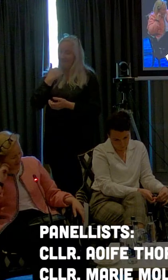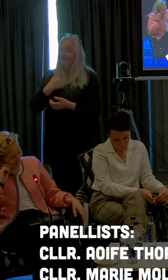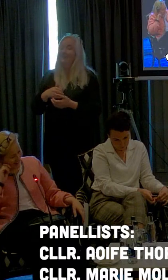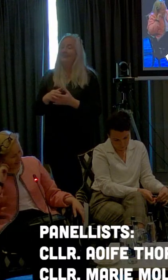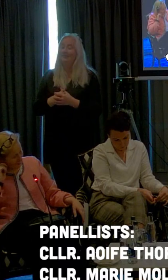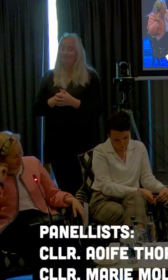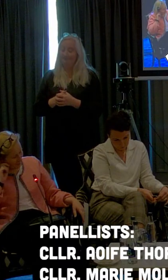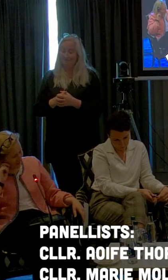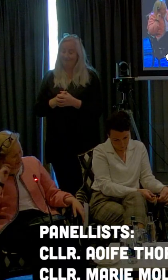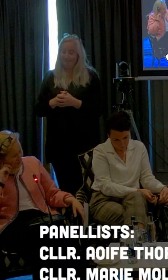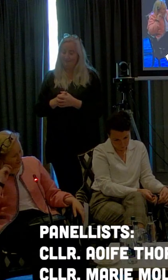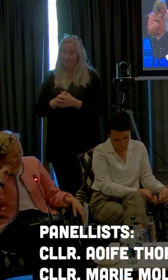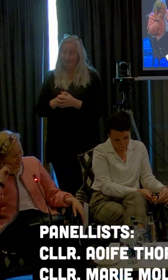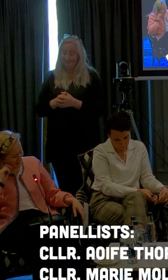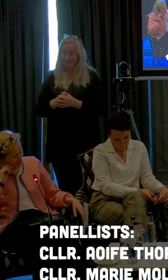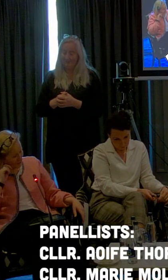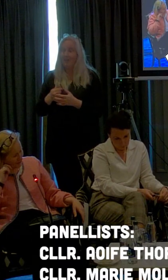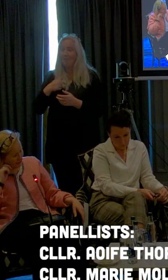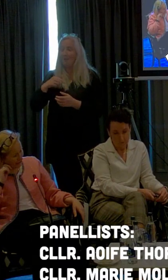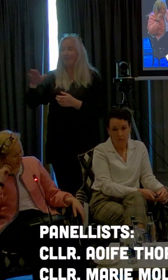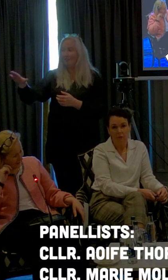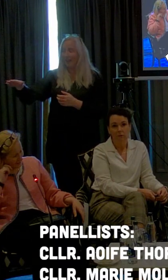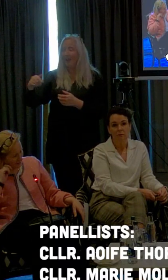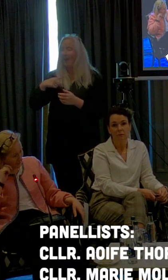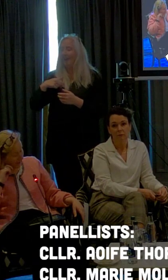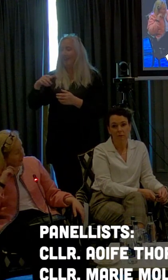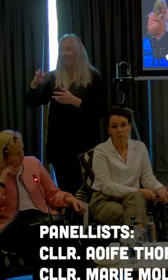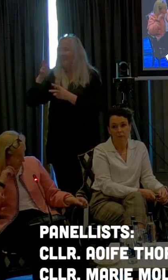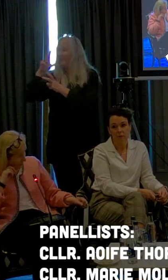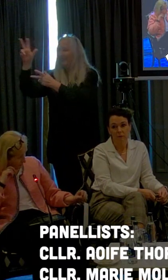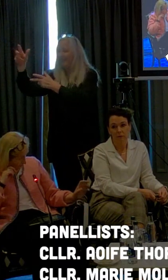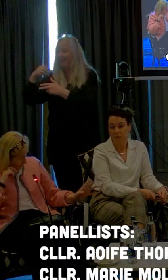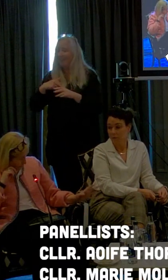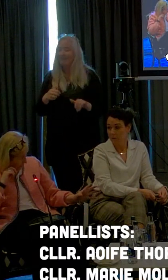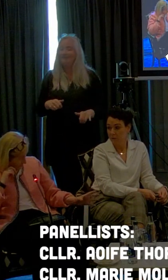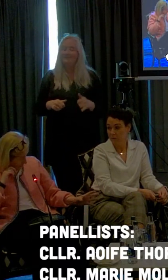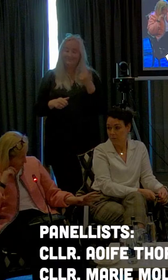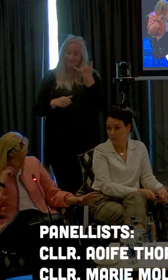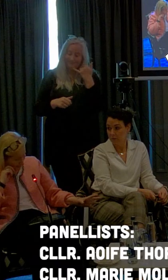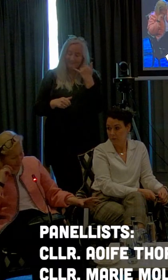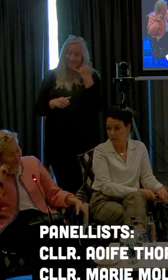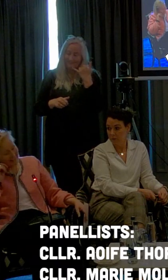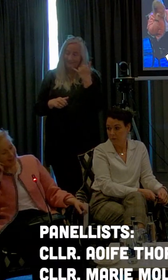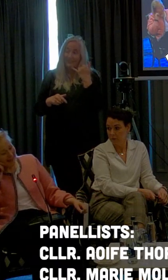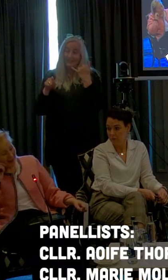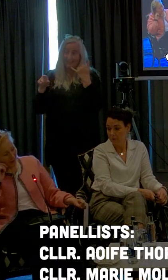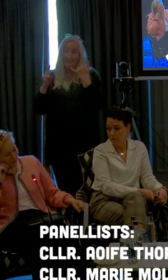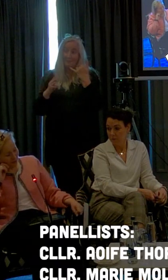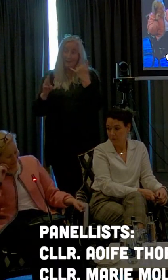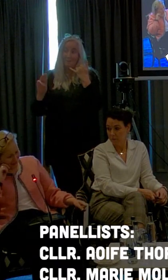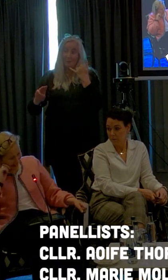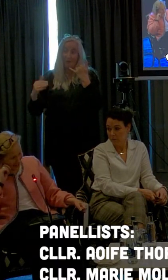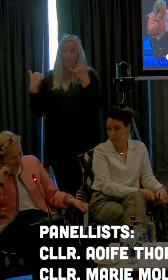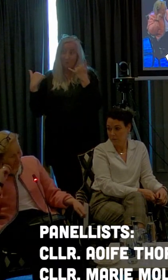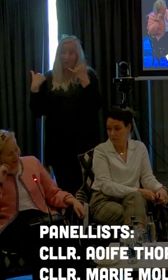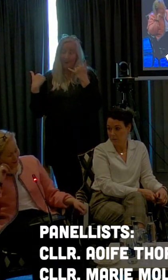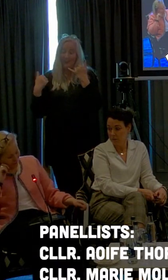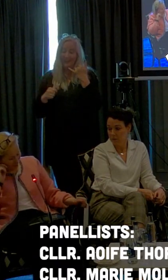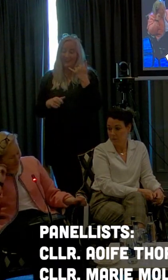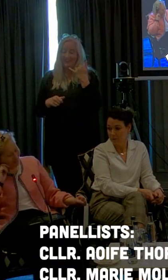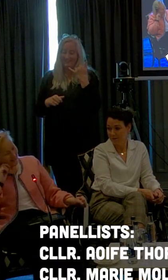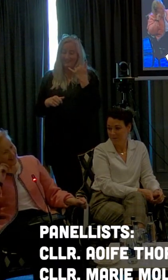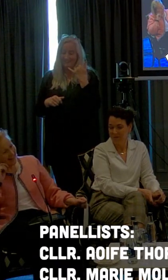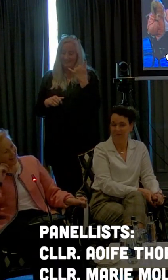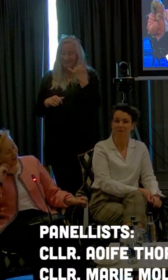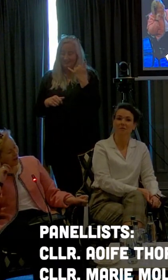out, making plenty of noise, and I took the call, and I can't repeat the first two words that came out of my mouth, but it was in the negative, not a